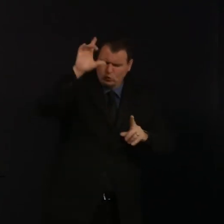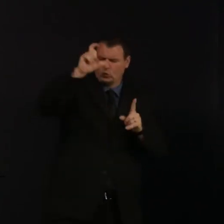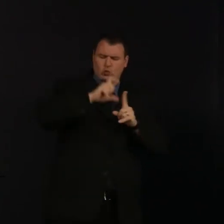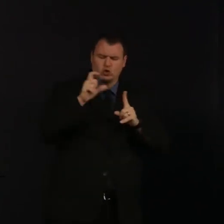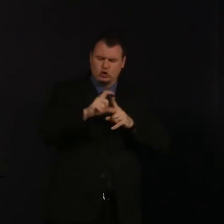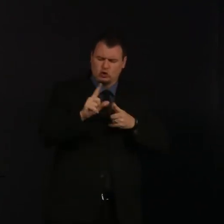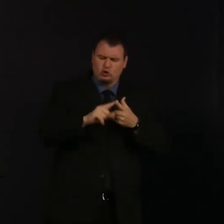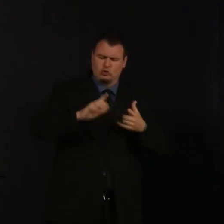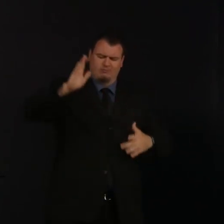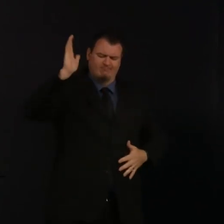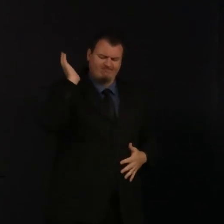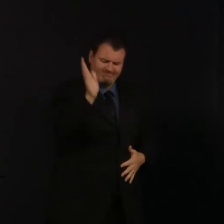to dig into your word,